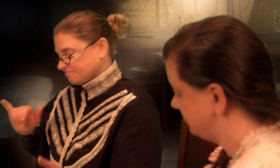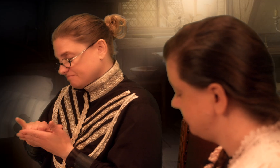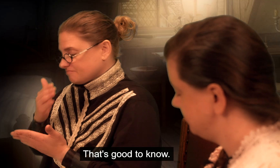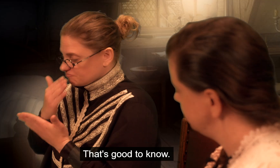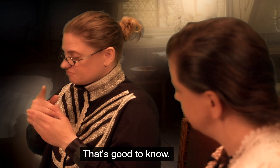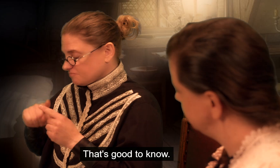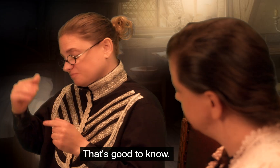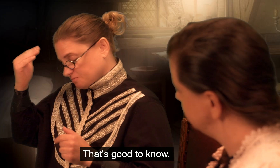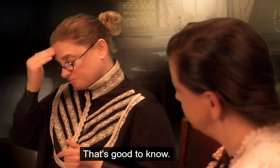That's good to know.